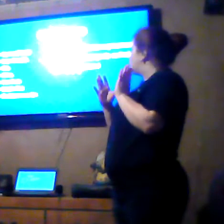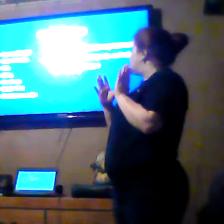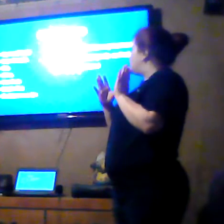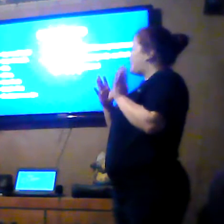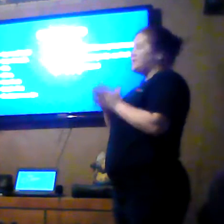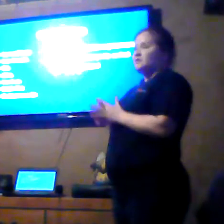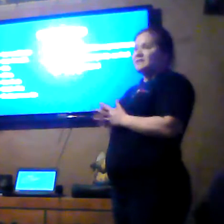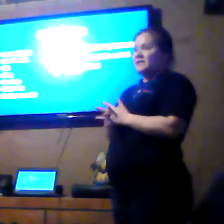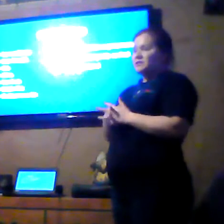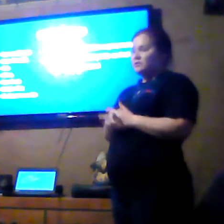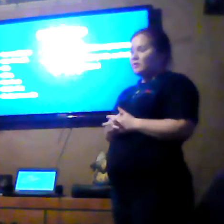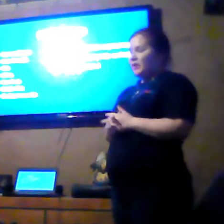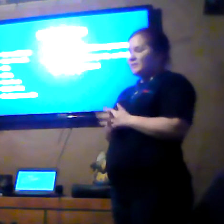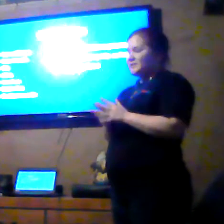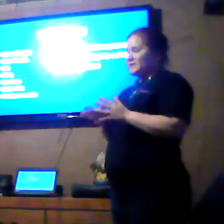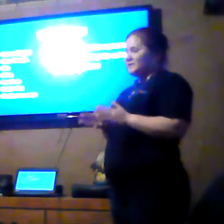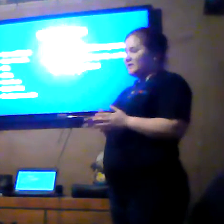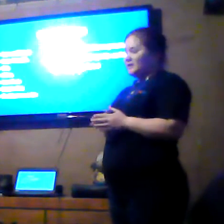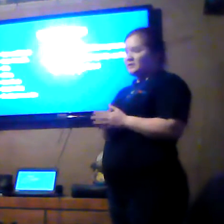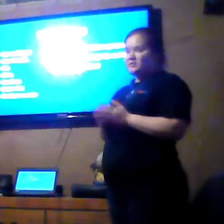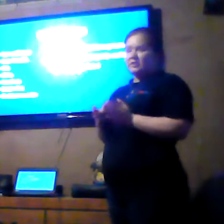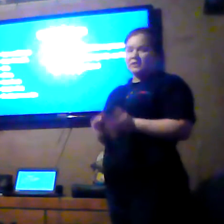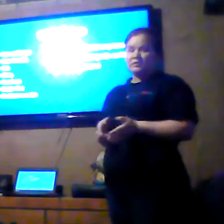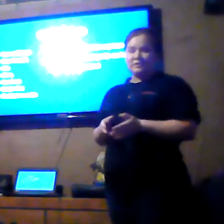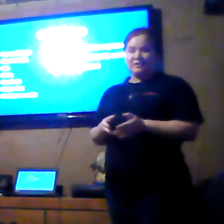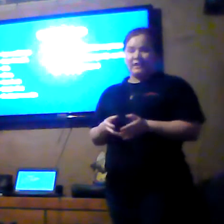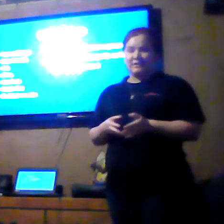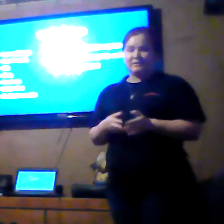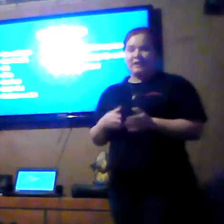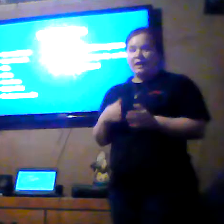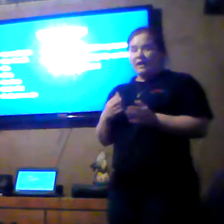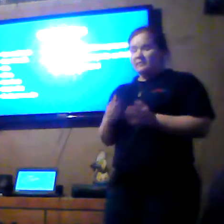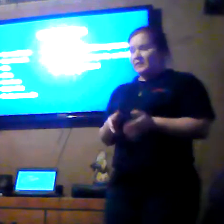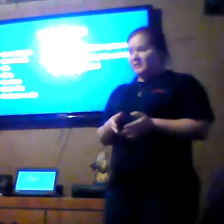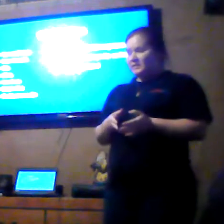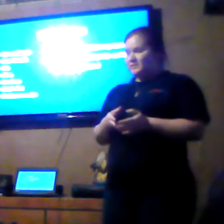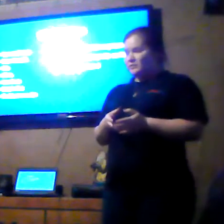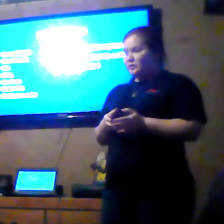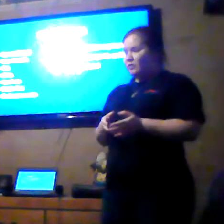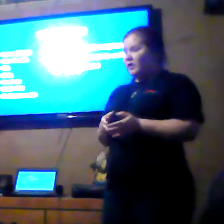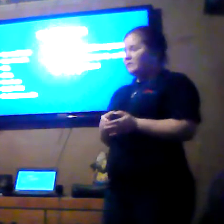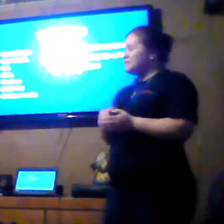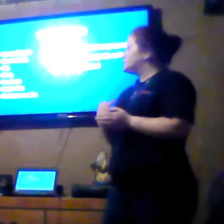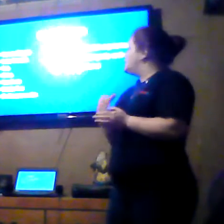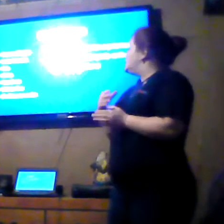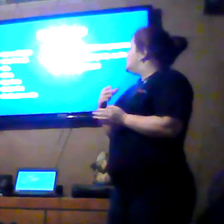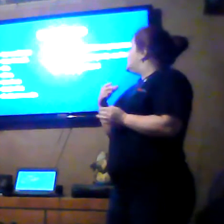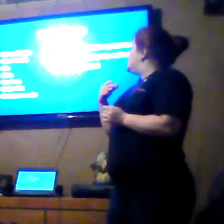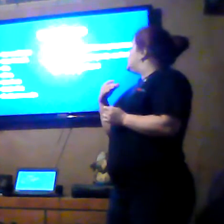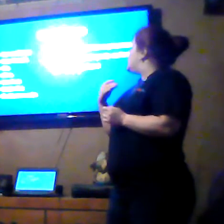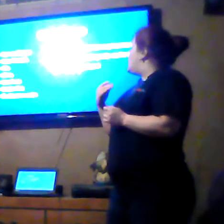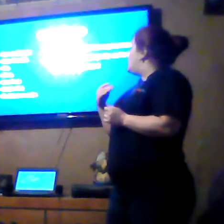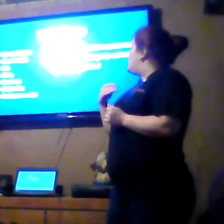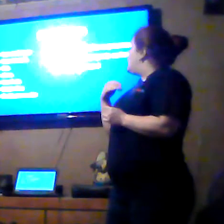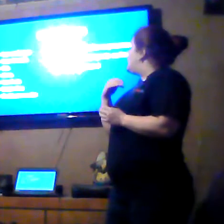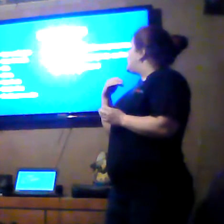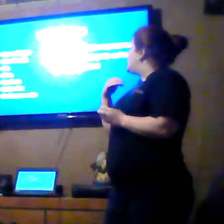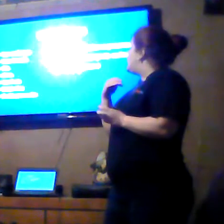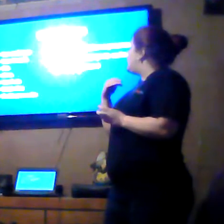The pasteurization requirements in these areas are not as strict as America's requirements, so they may